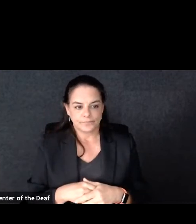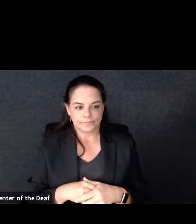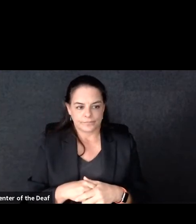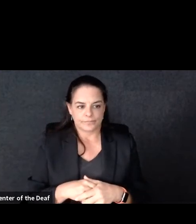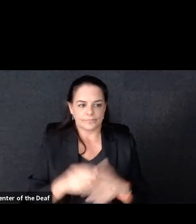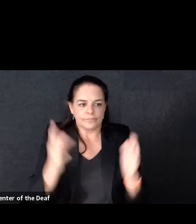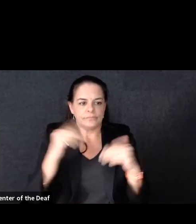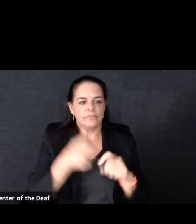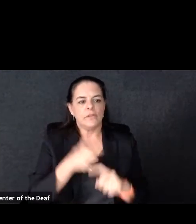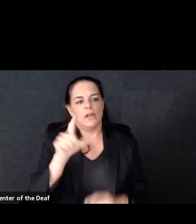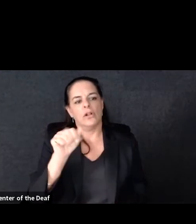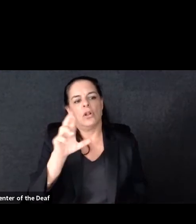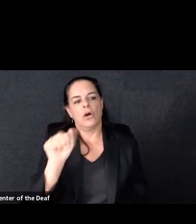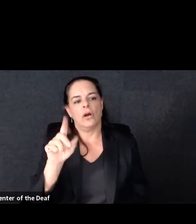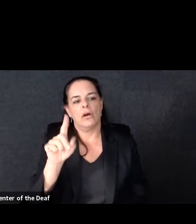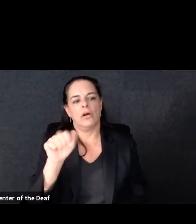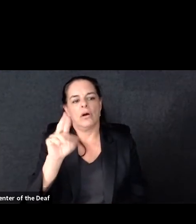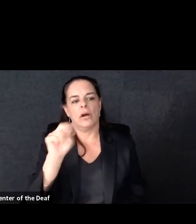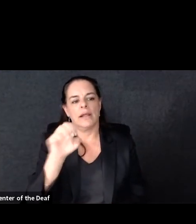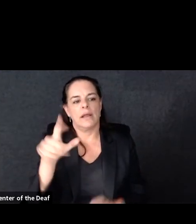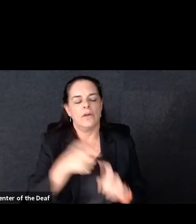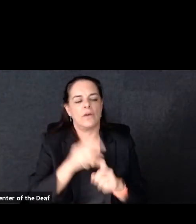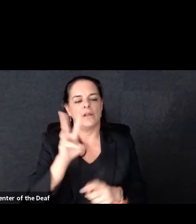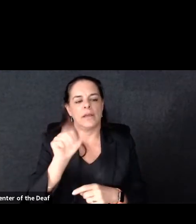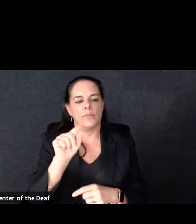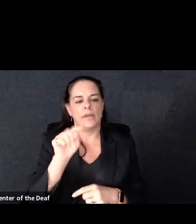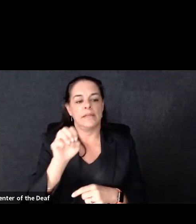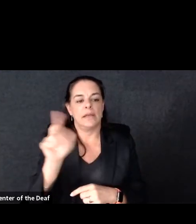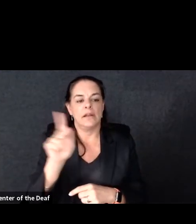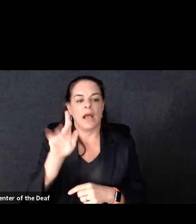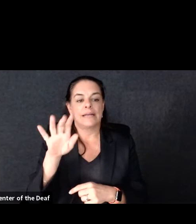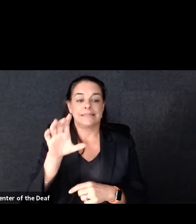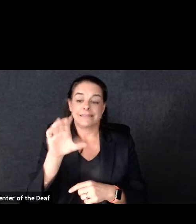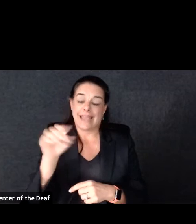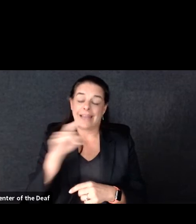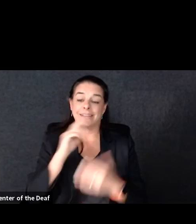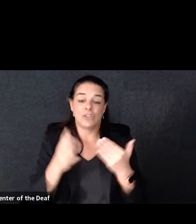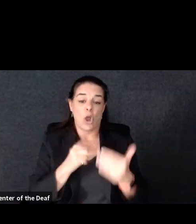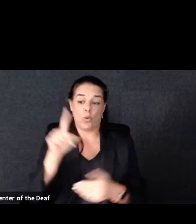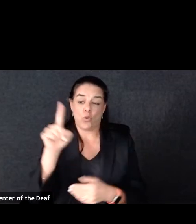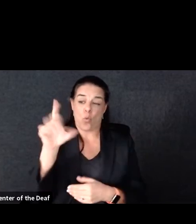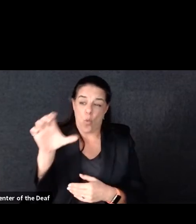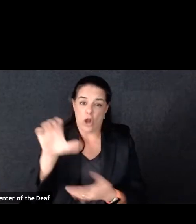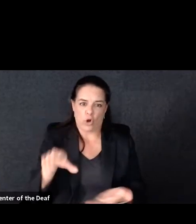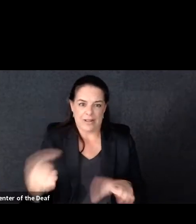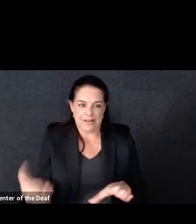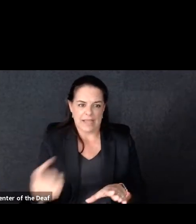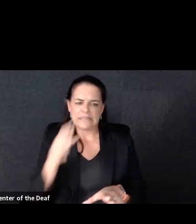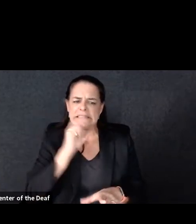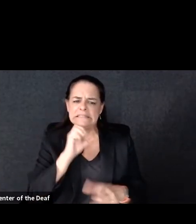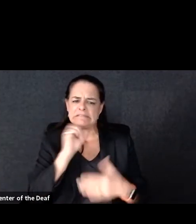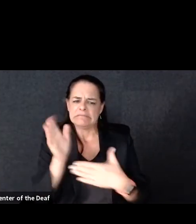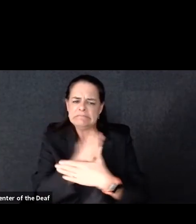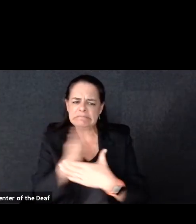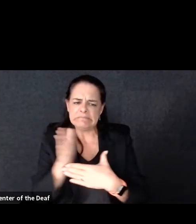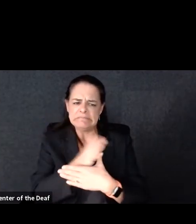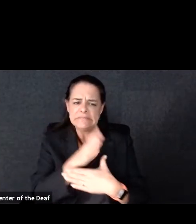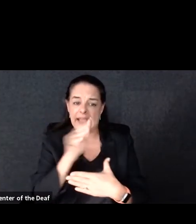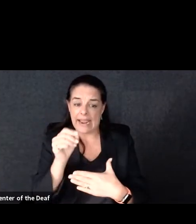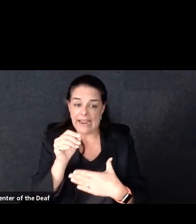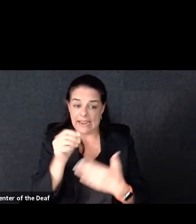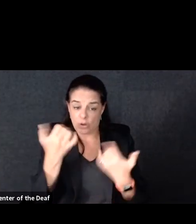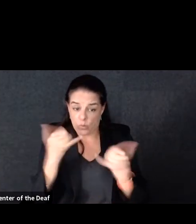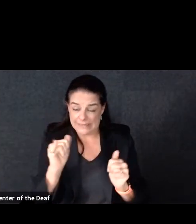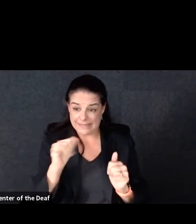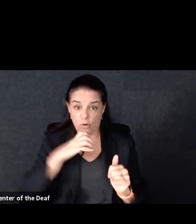From Laura Darnell with WATE, Knox County is almost to the 100 mark in deaths. What is the age range of those deaths, and are we still